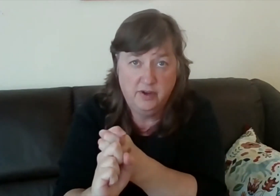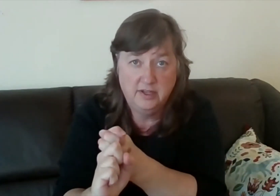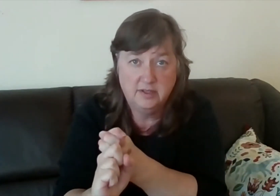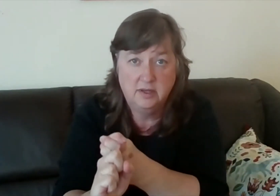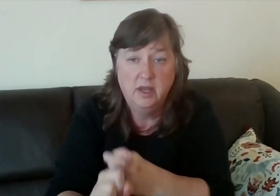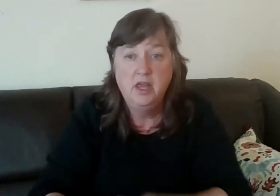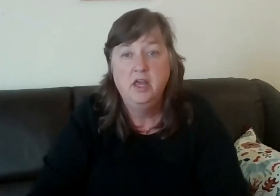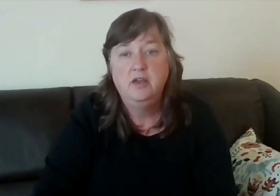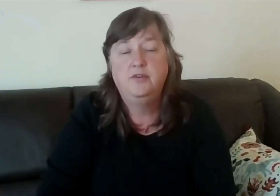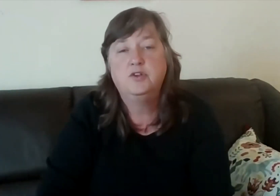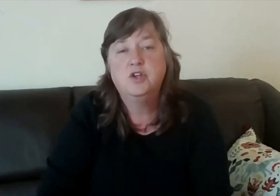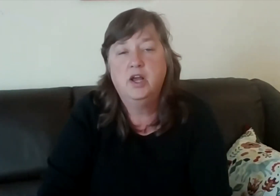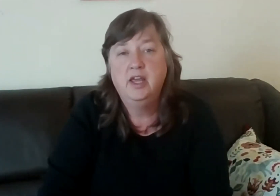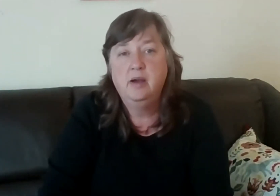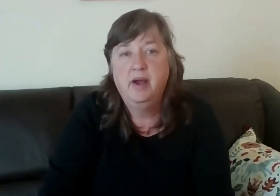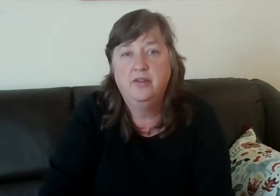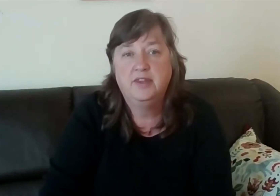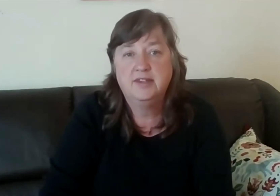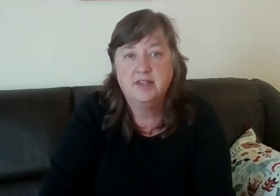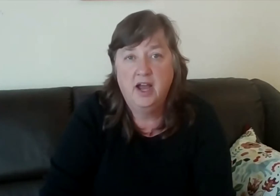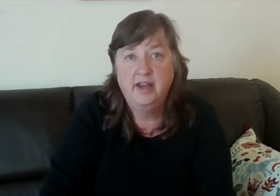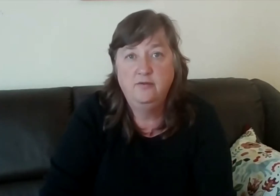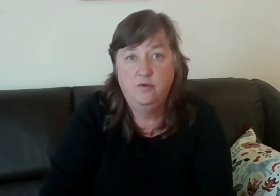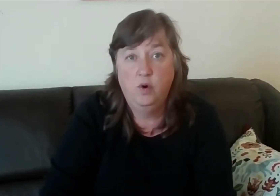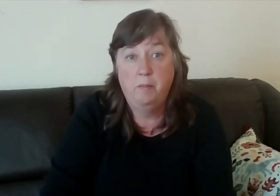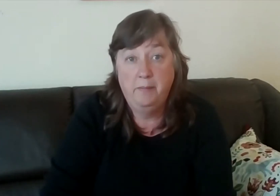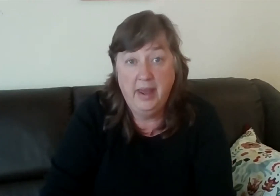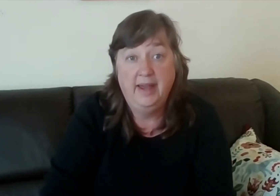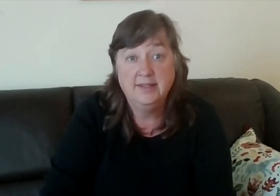face. If you're talking about the sign for best,